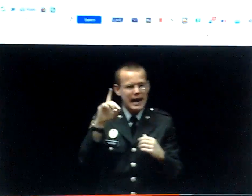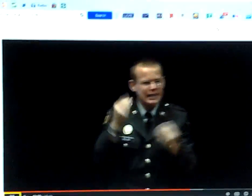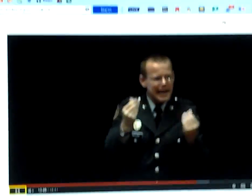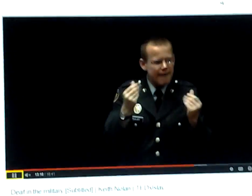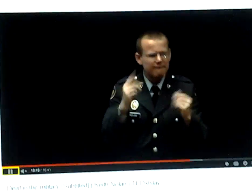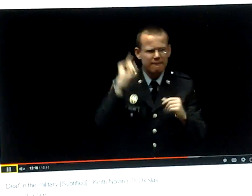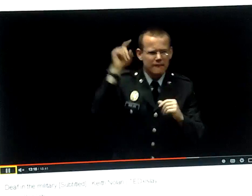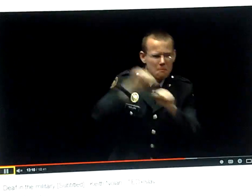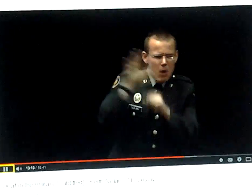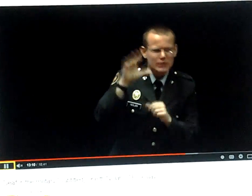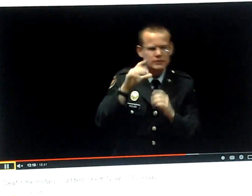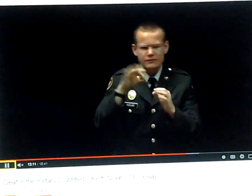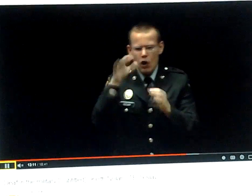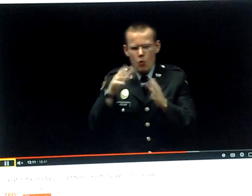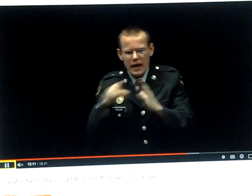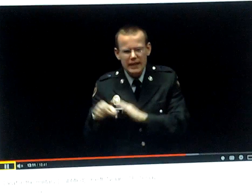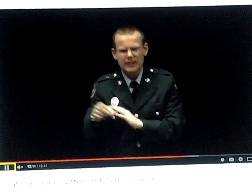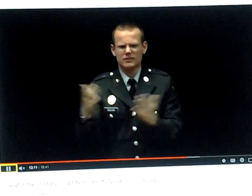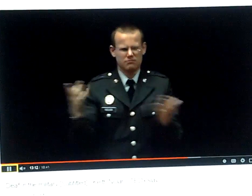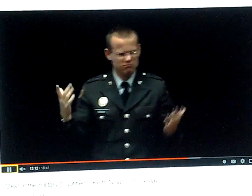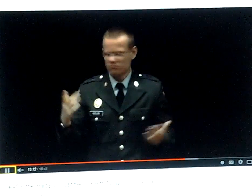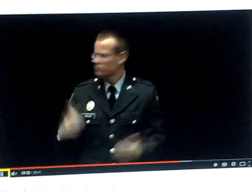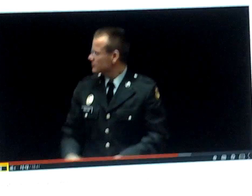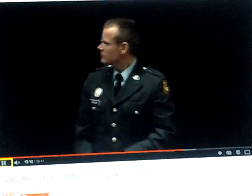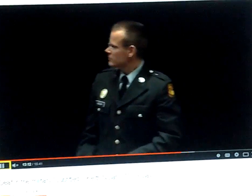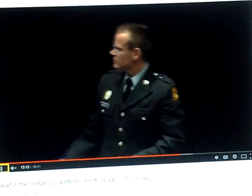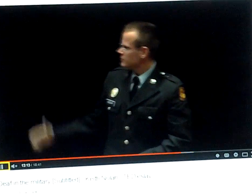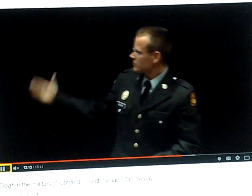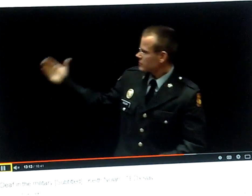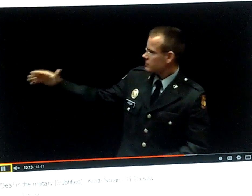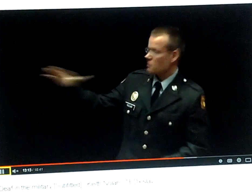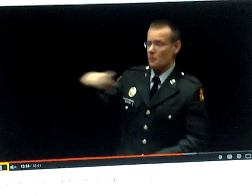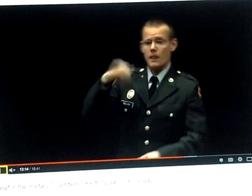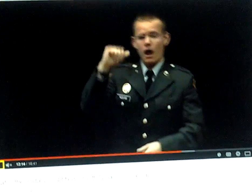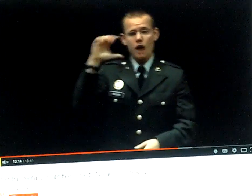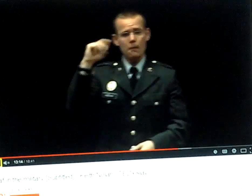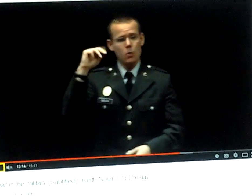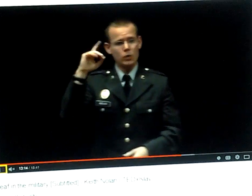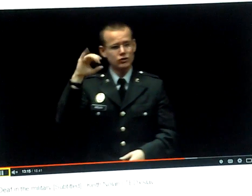You learn a lot of different skills there, how to blow up things.